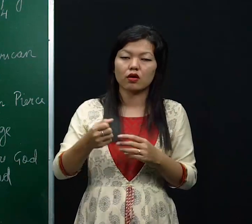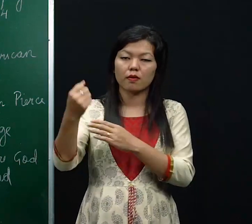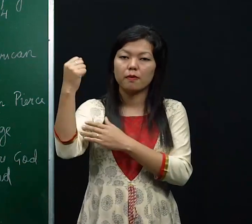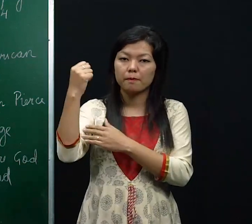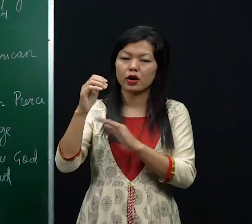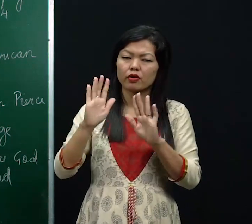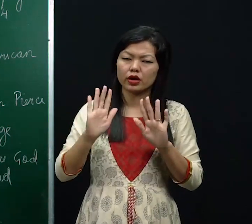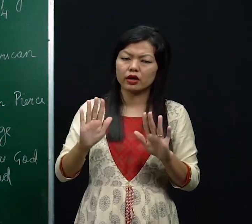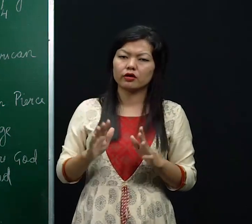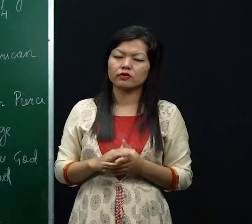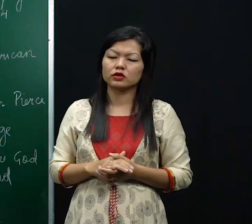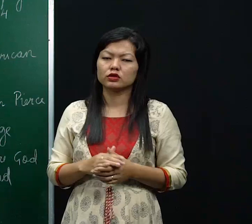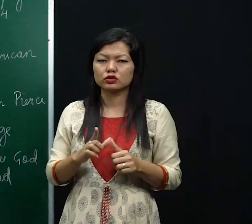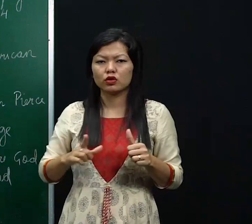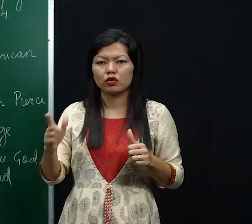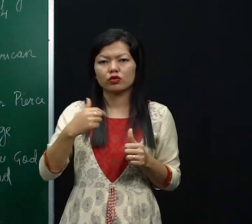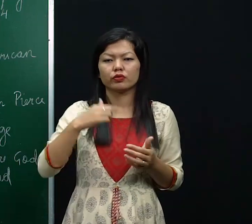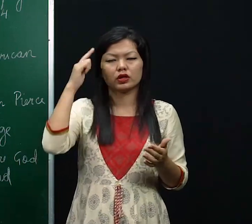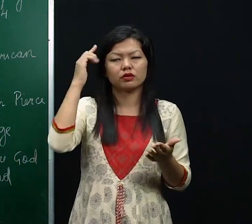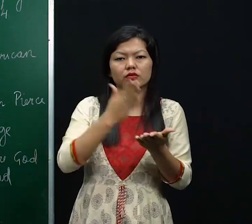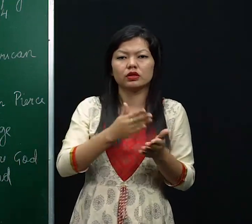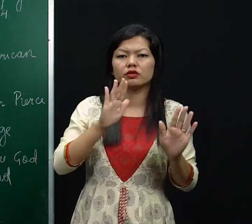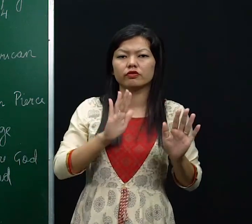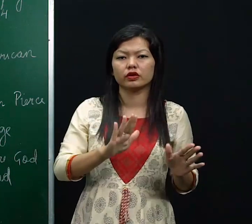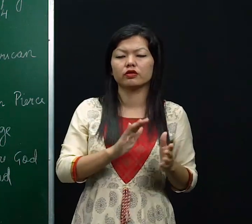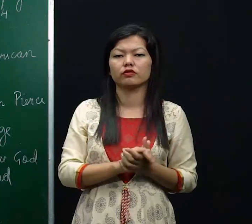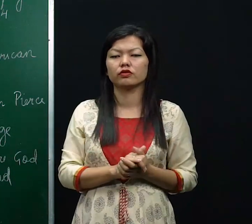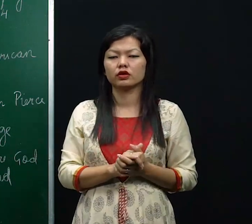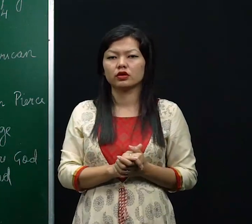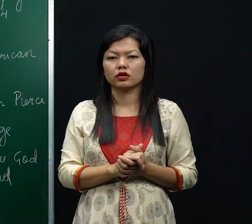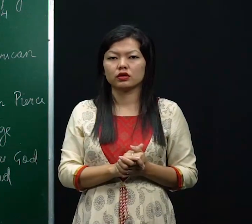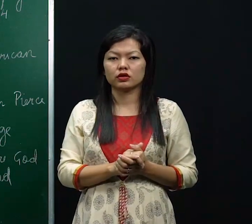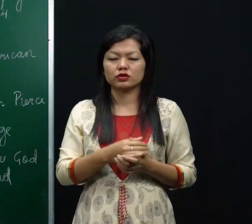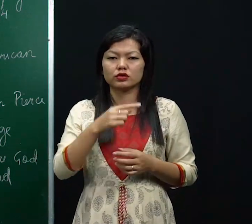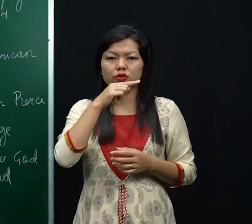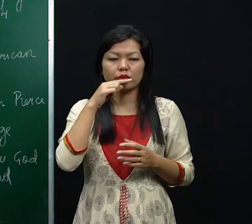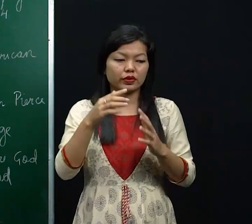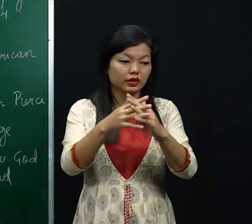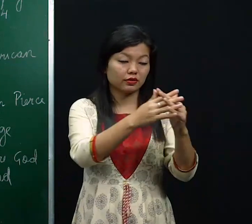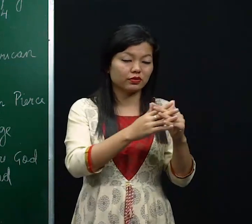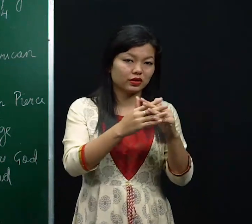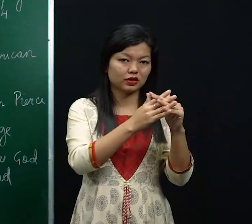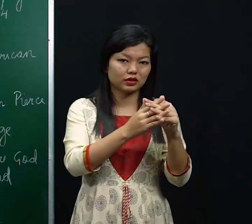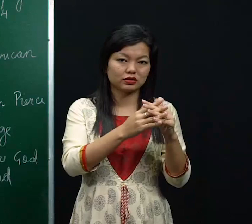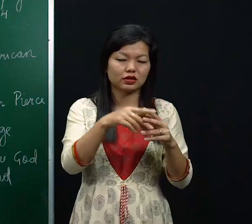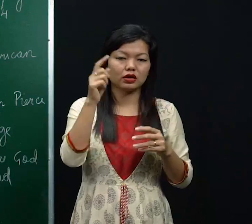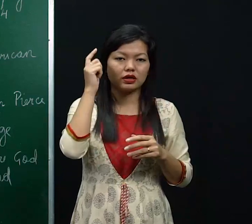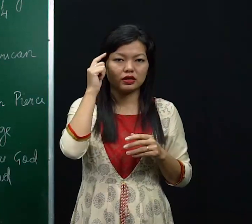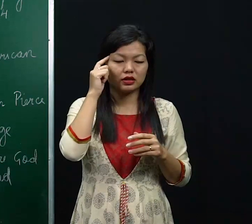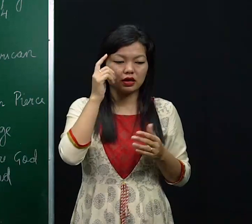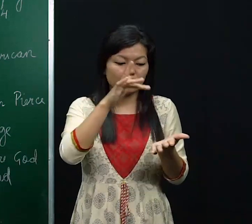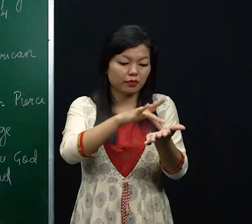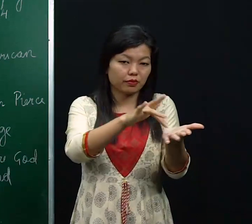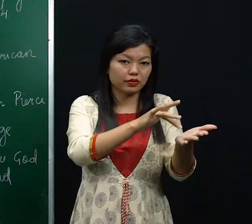places. And so the same thing was believed by these red Americans. And they say, we consider this place to